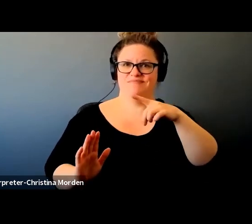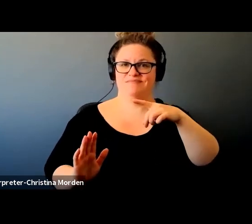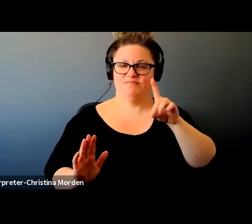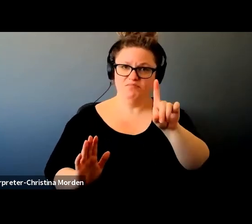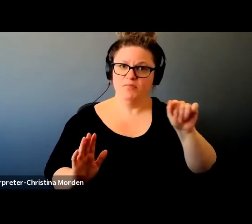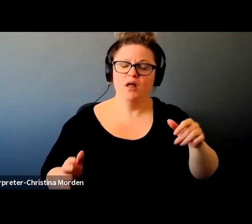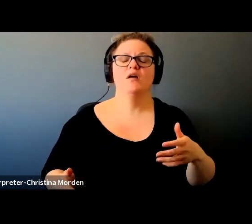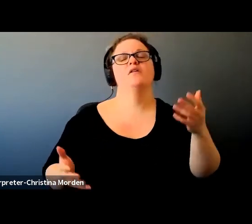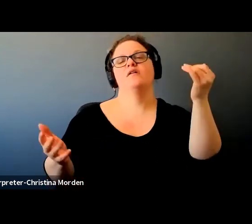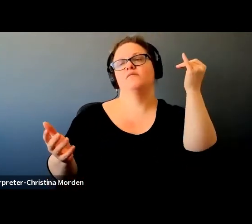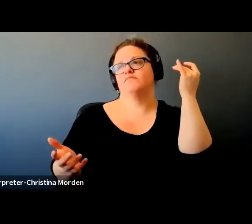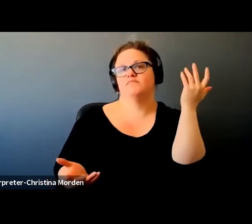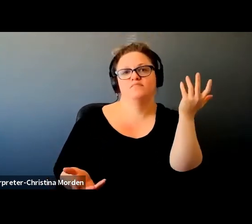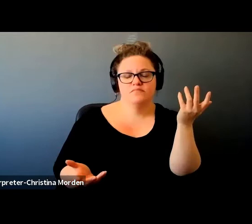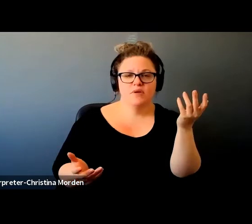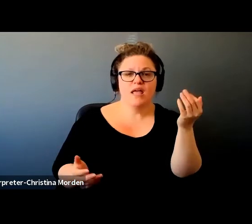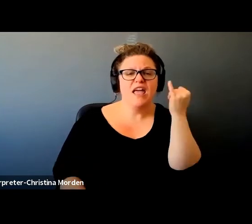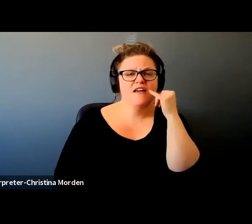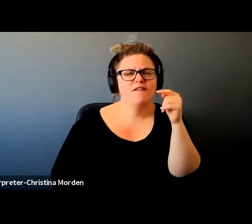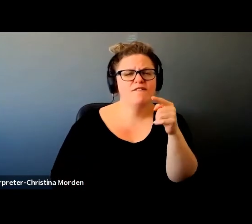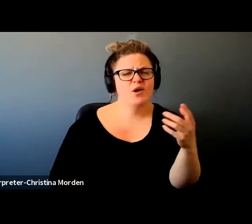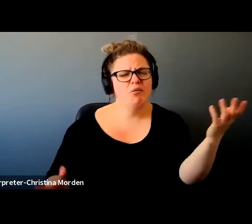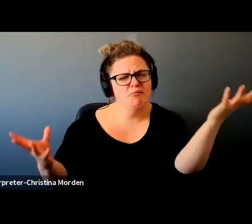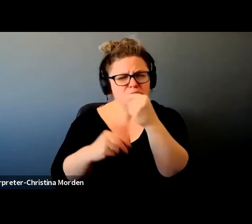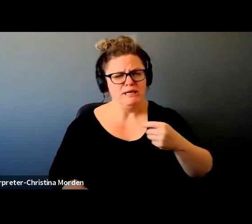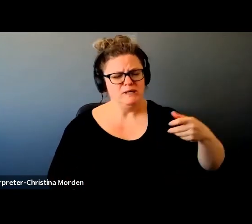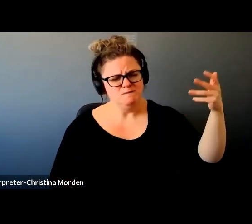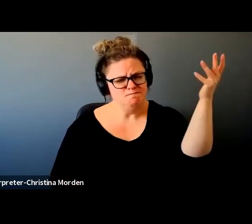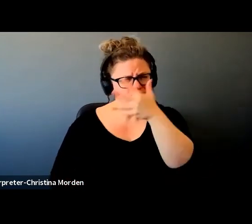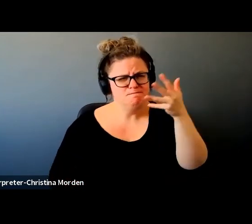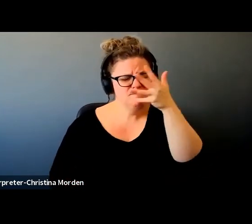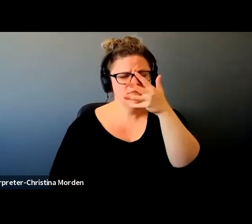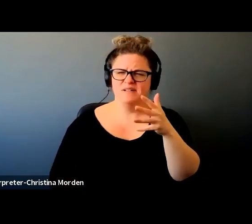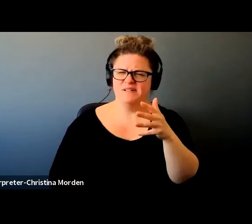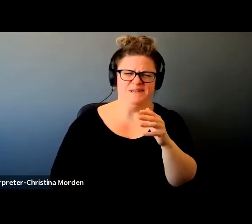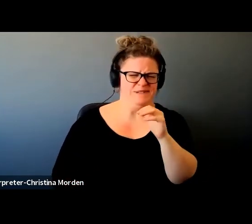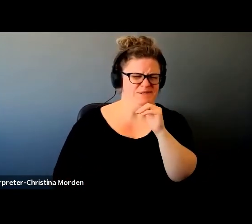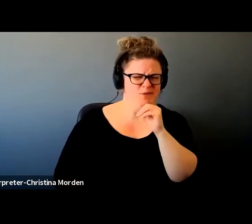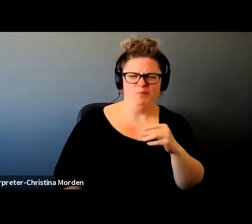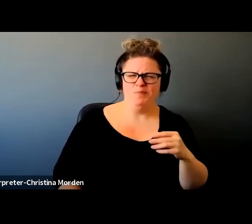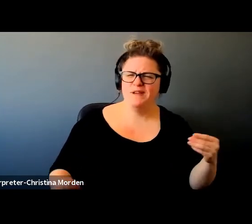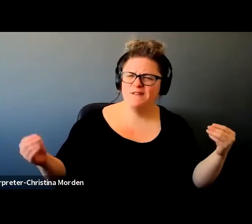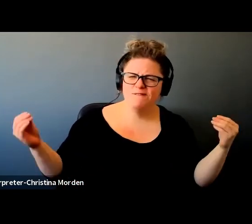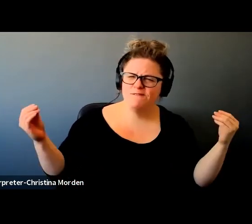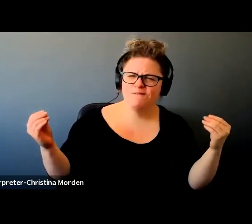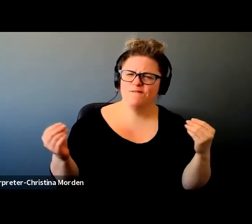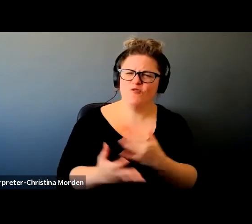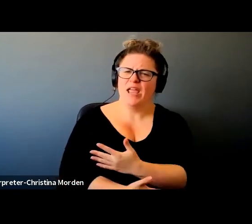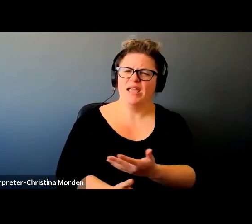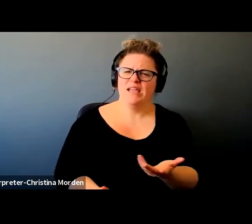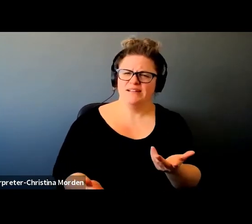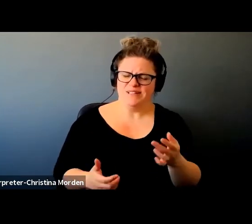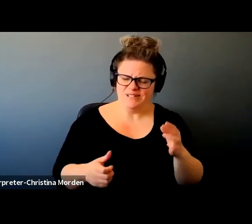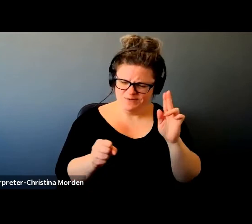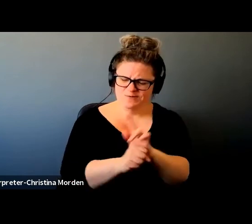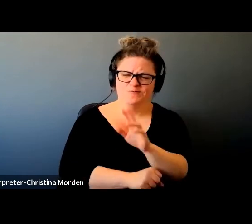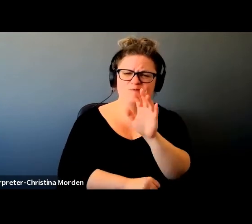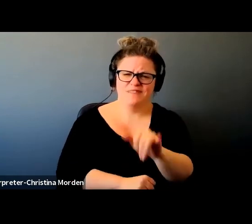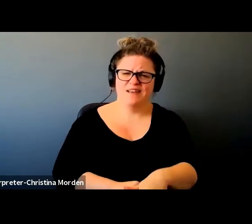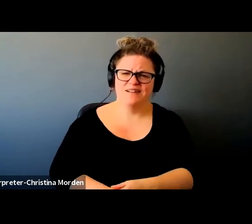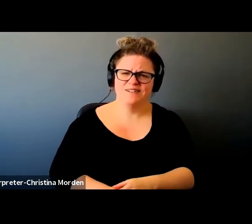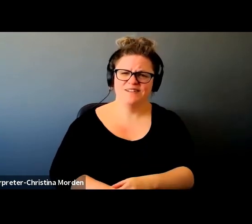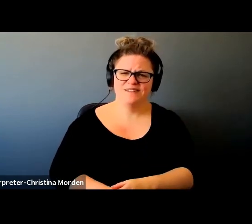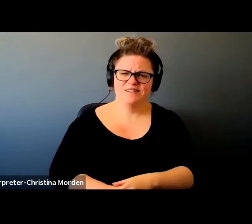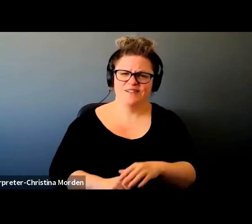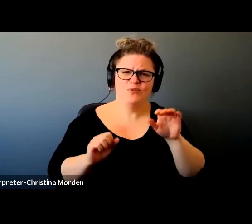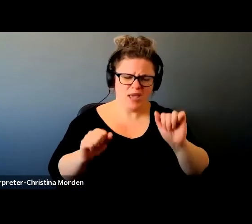really good looking, don't be afraid to get a part or a role or an opportunity based